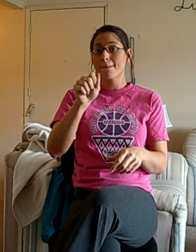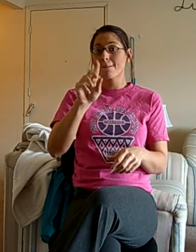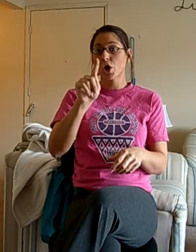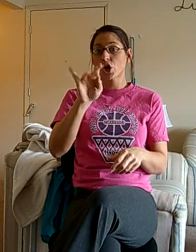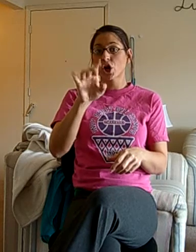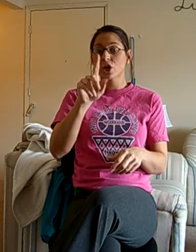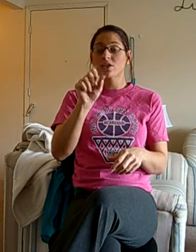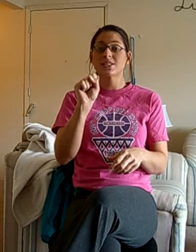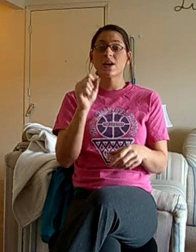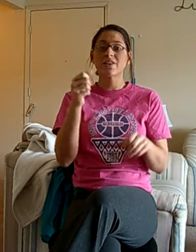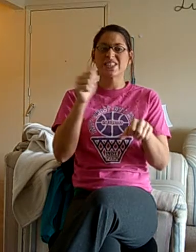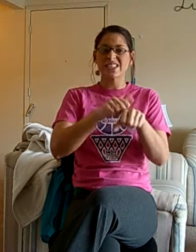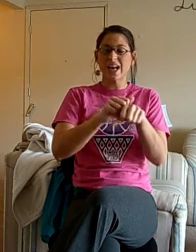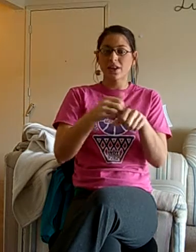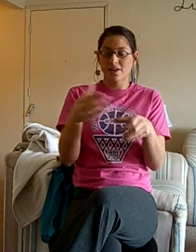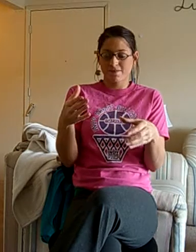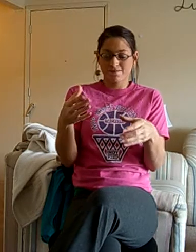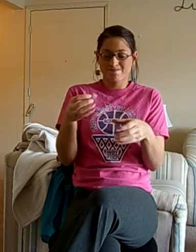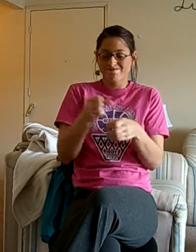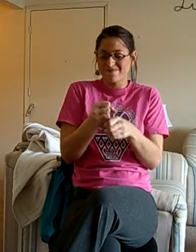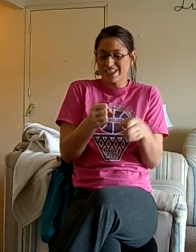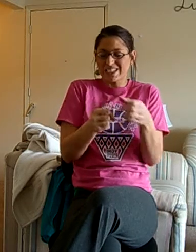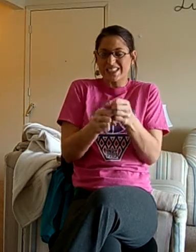are packed together so that the particles are touching,